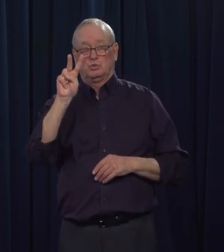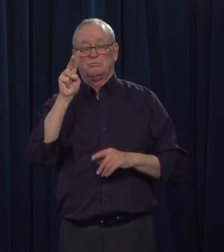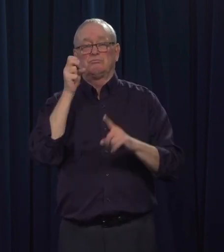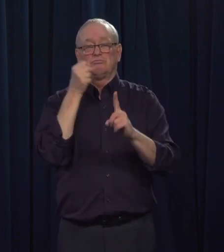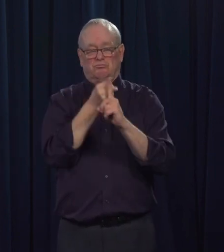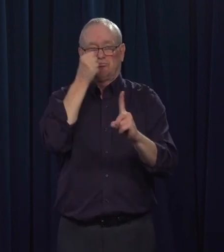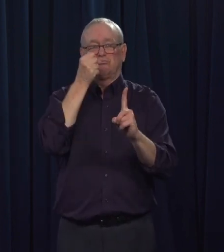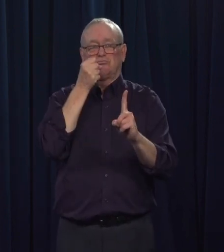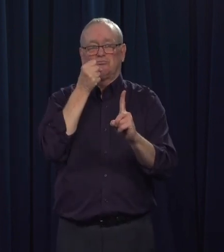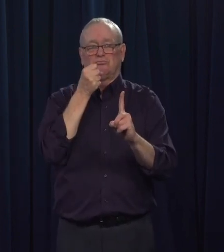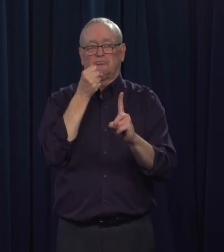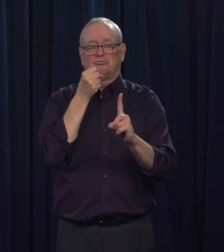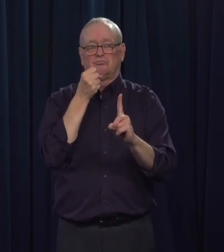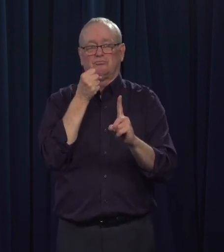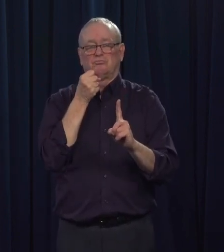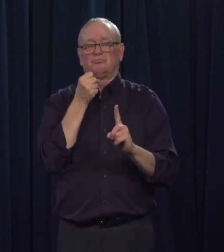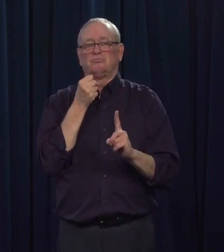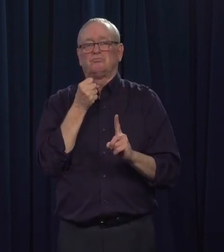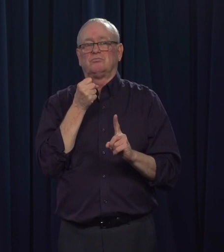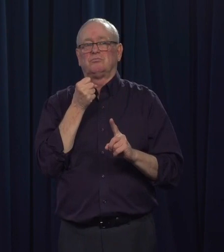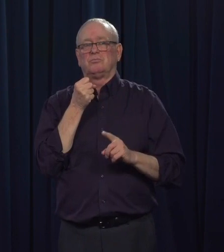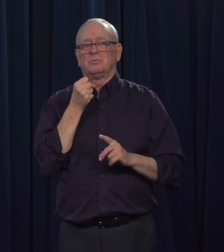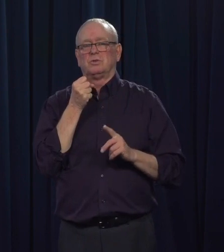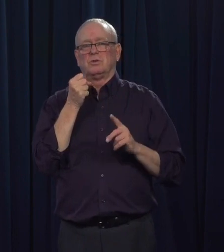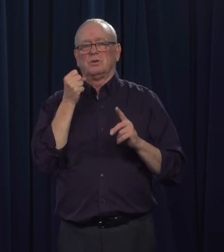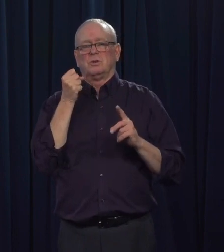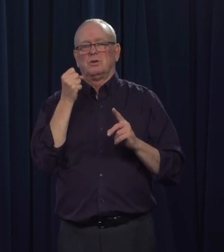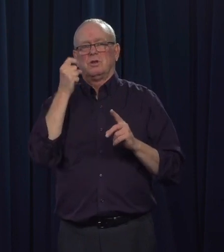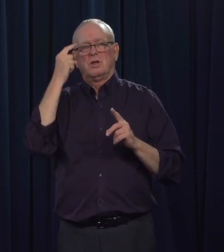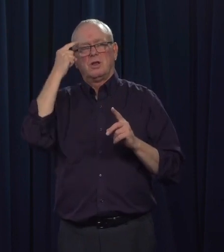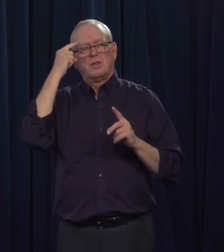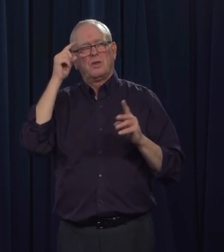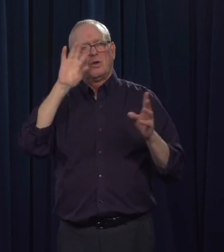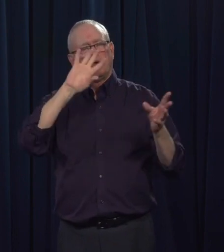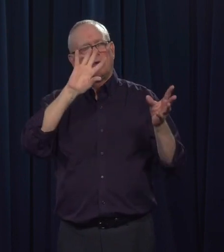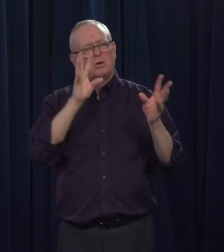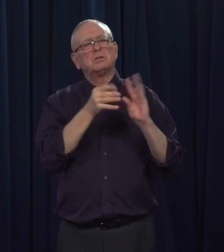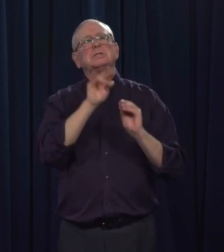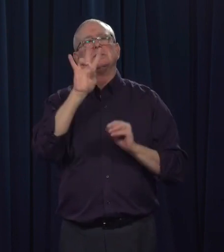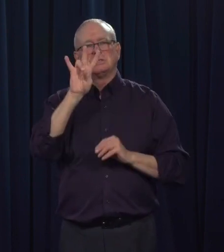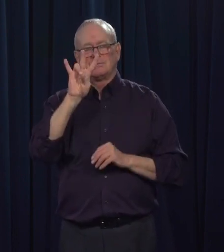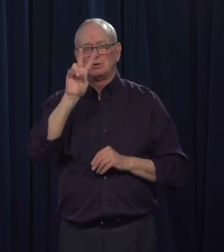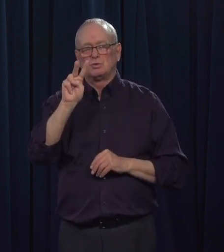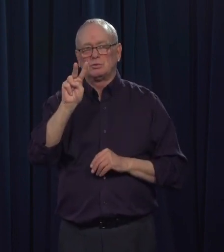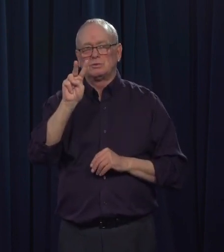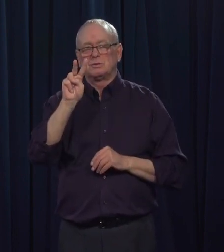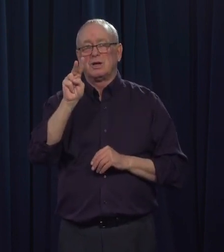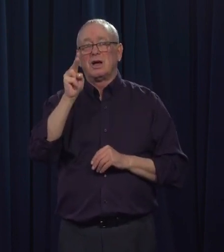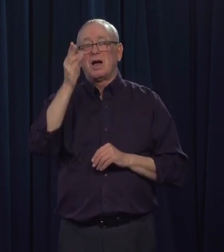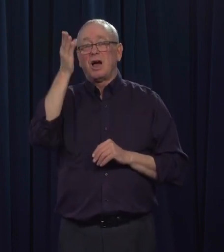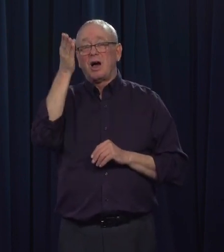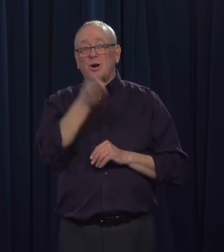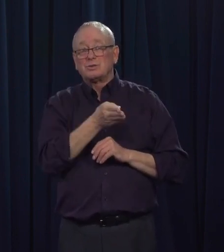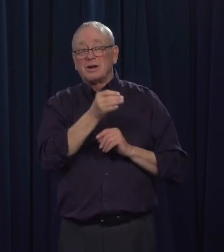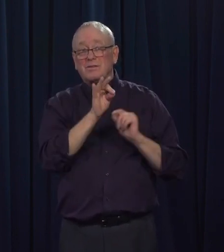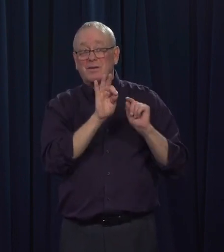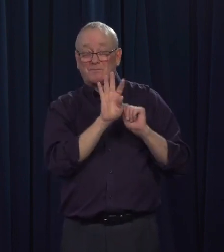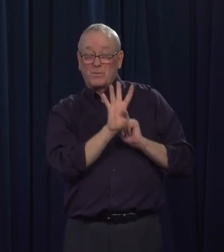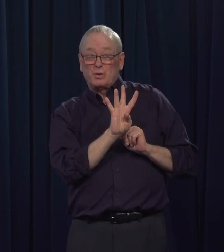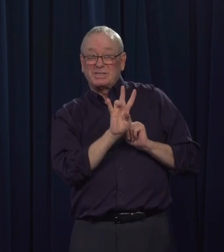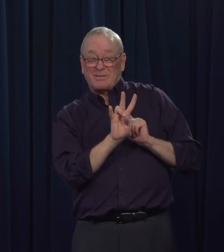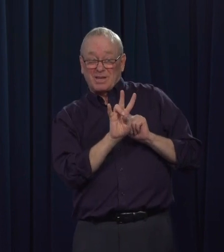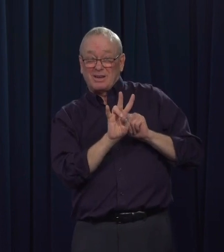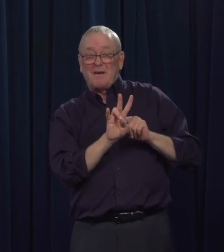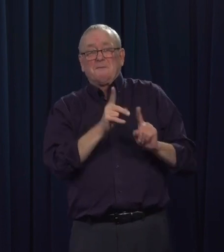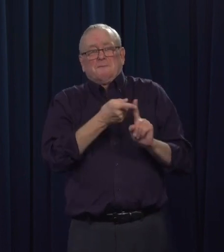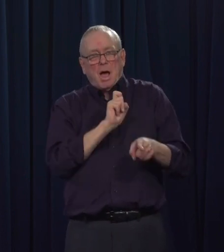So the total of all participants, I think, was 72. 47 of those came from Alberta, and